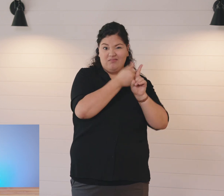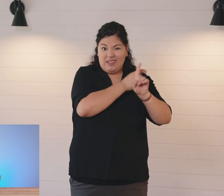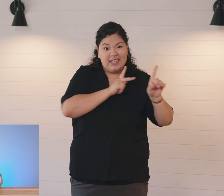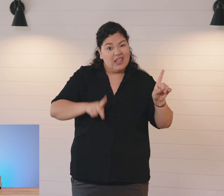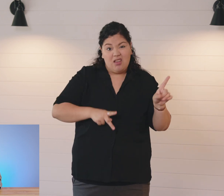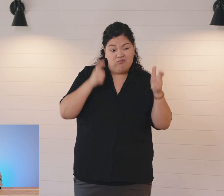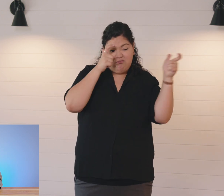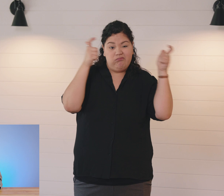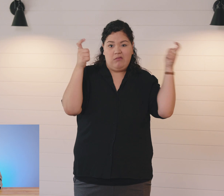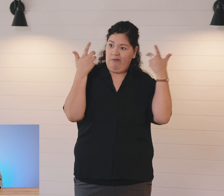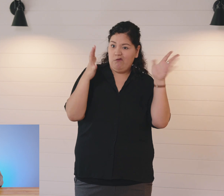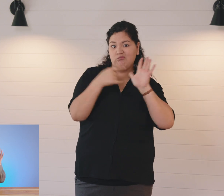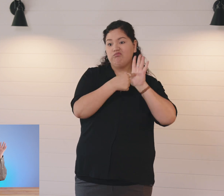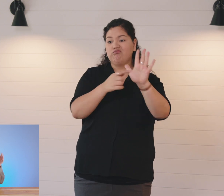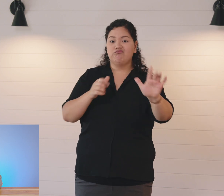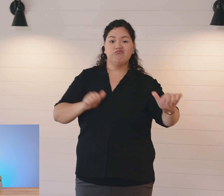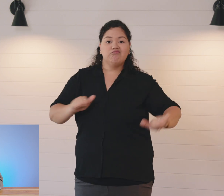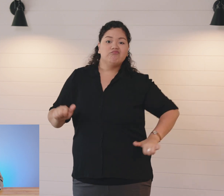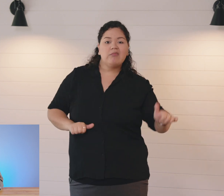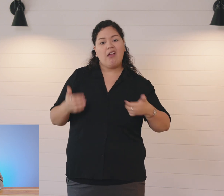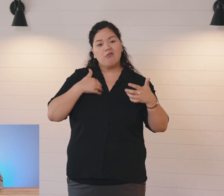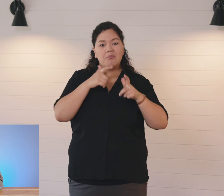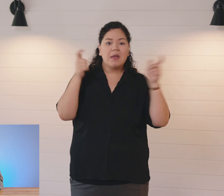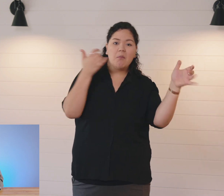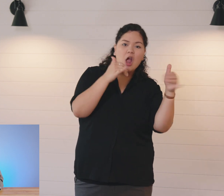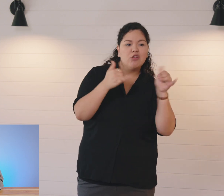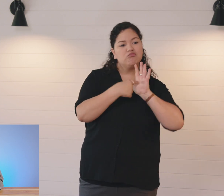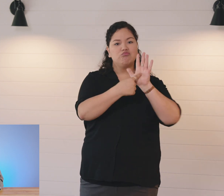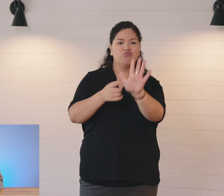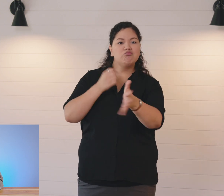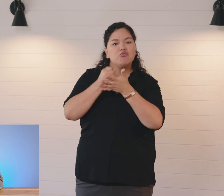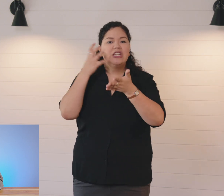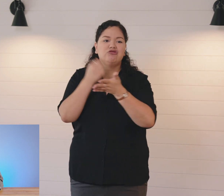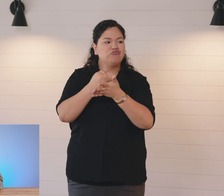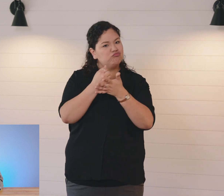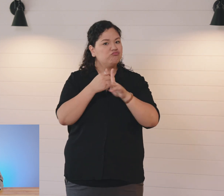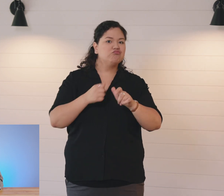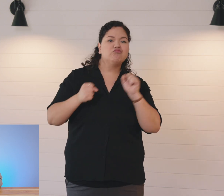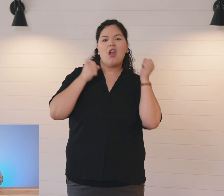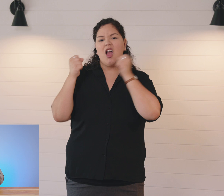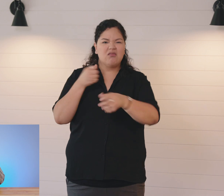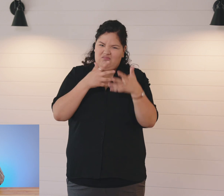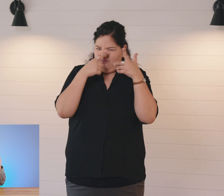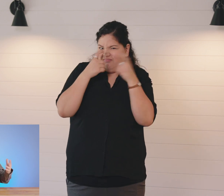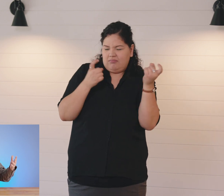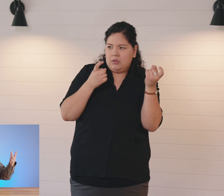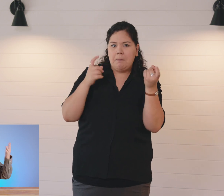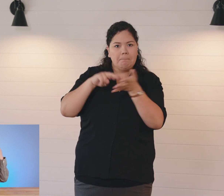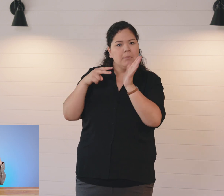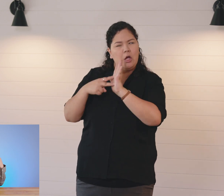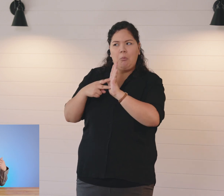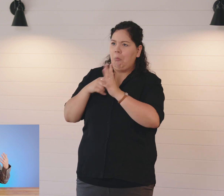shown off the whole kingdom to all the nobles and had huge parties and stuff to show people his wealth and influence. So he wants to hear